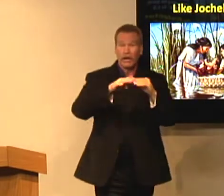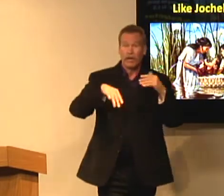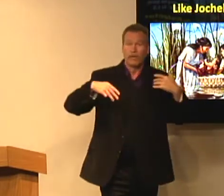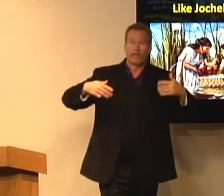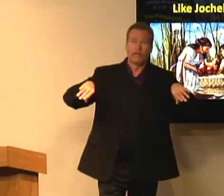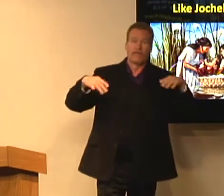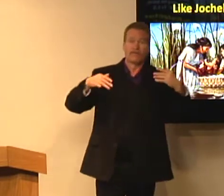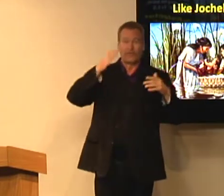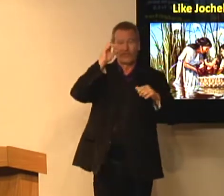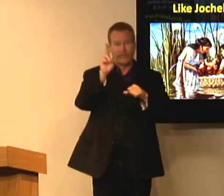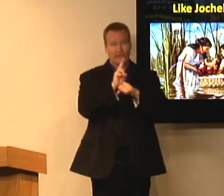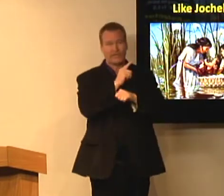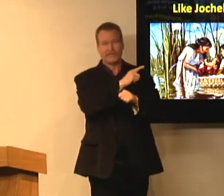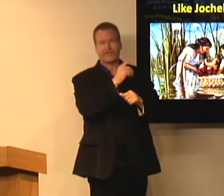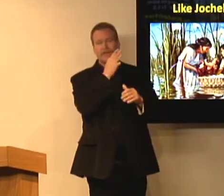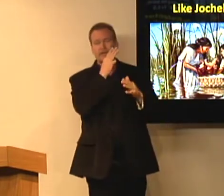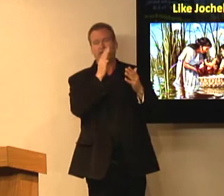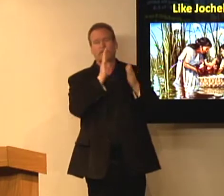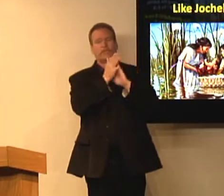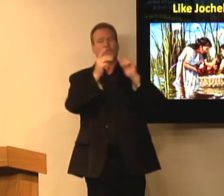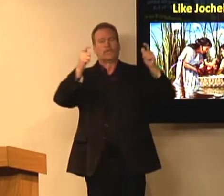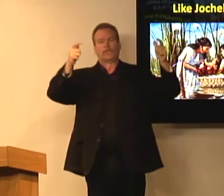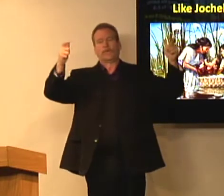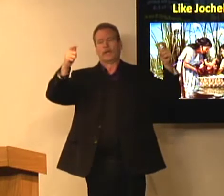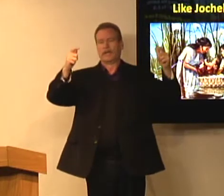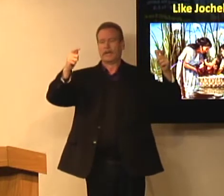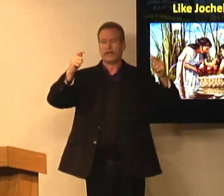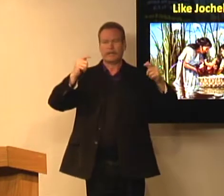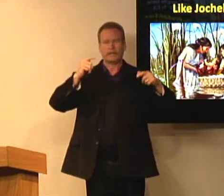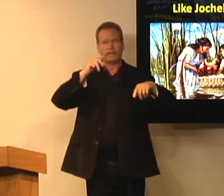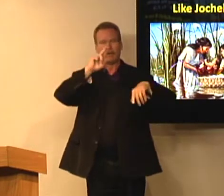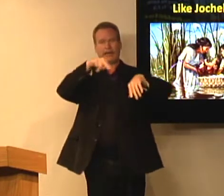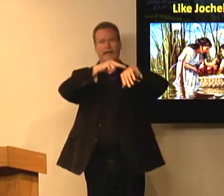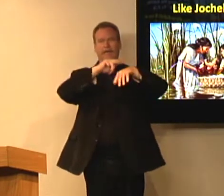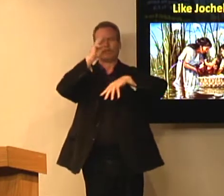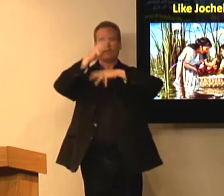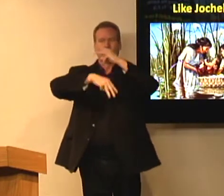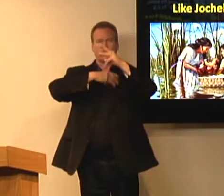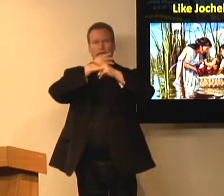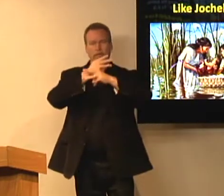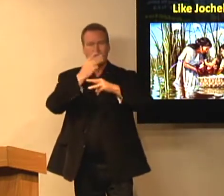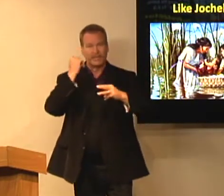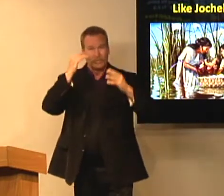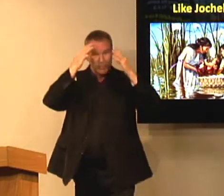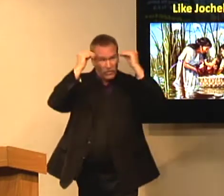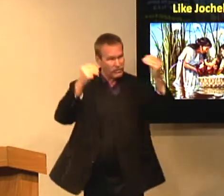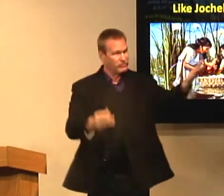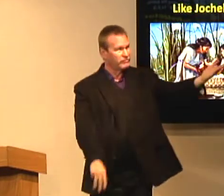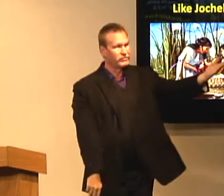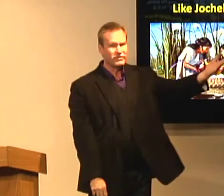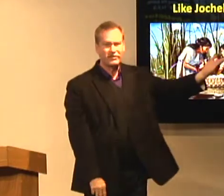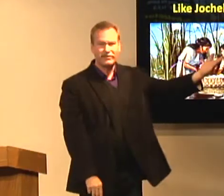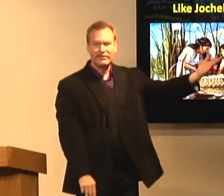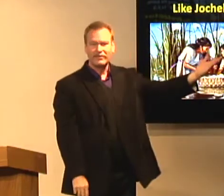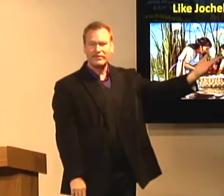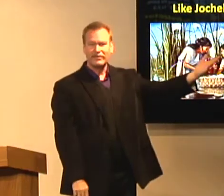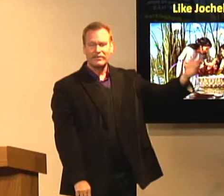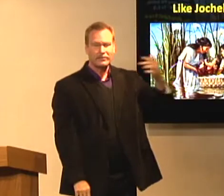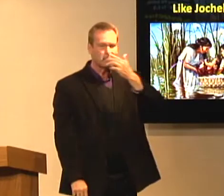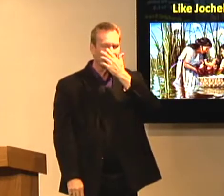of him. And then look what God did. God used Moses to deliver